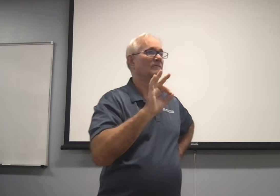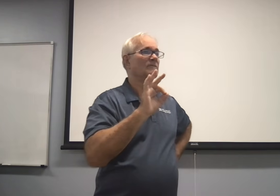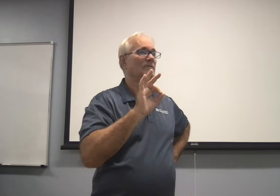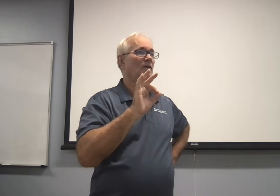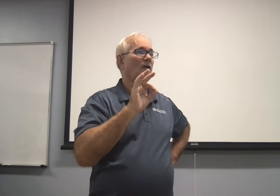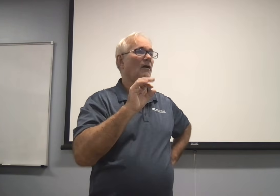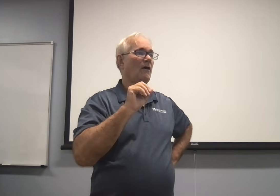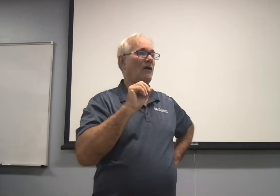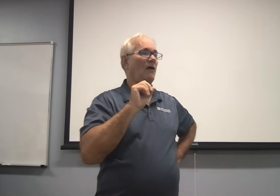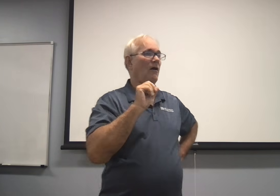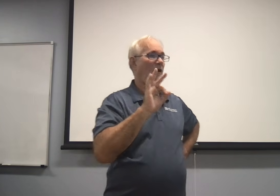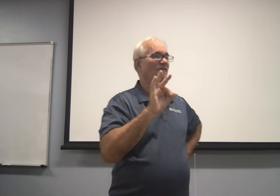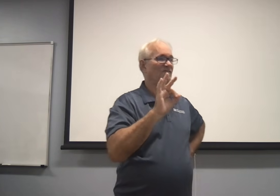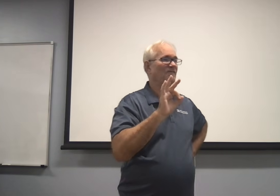I was right.